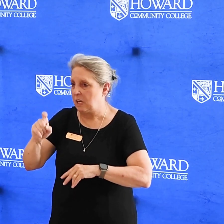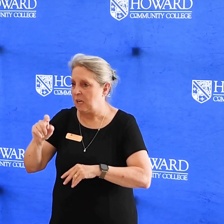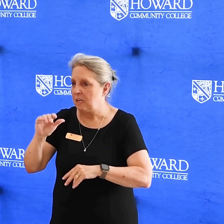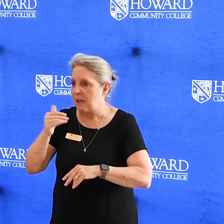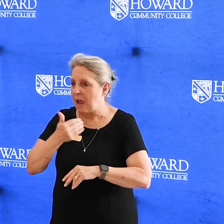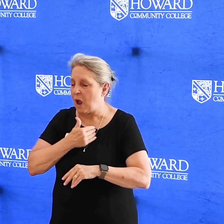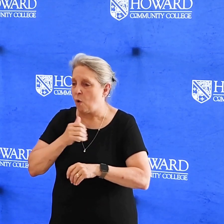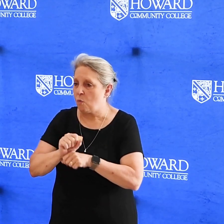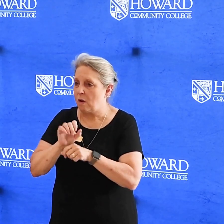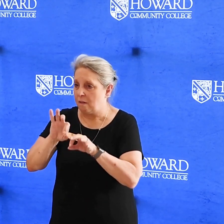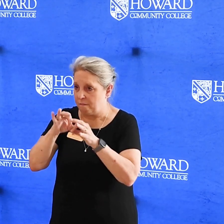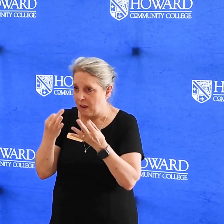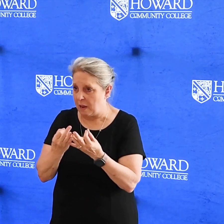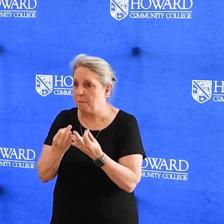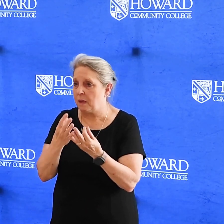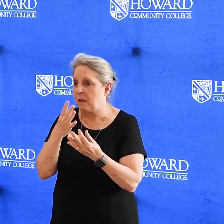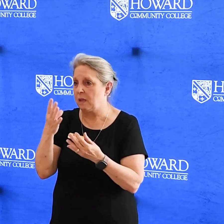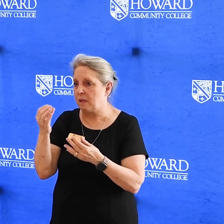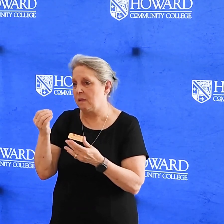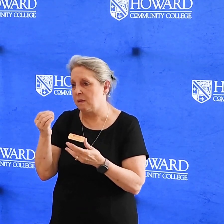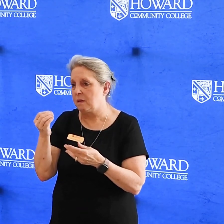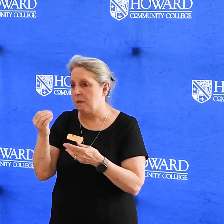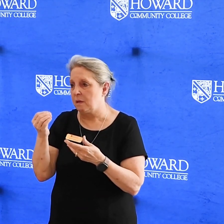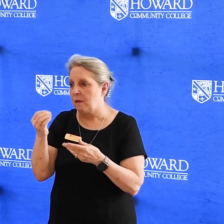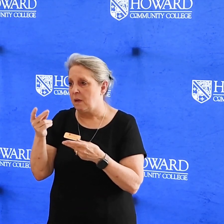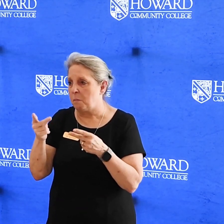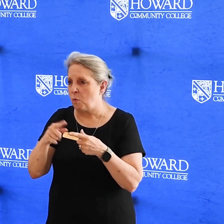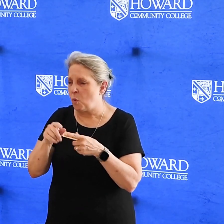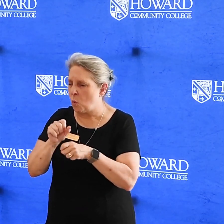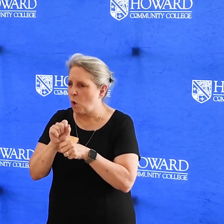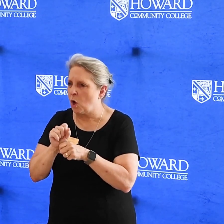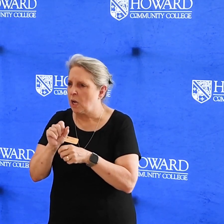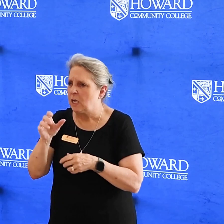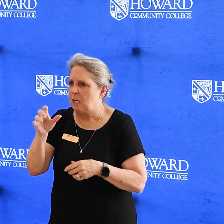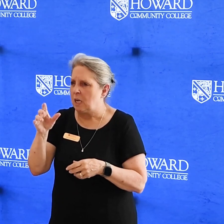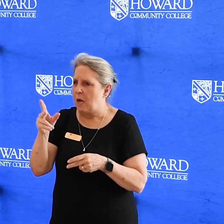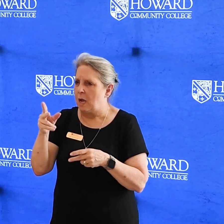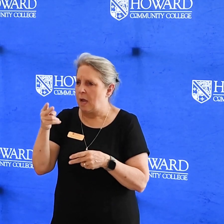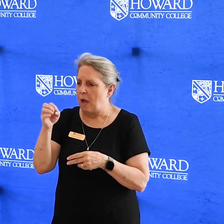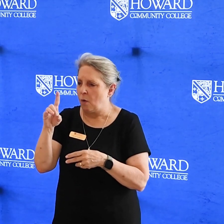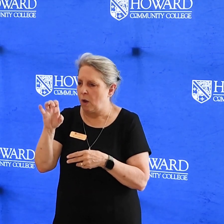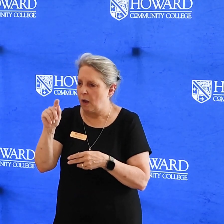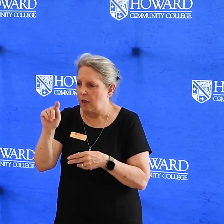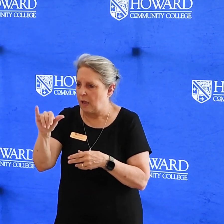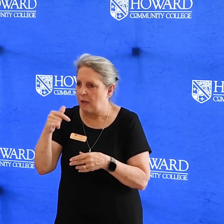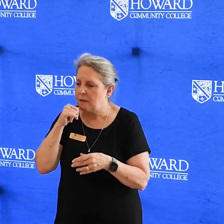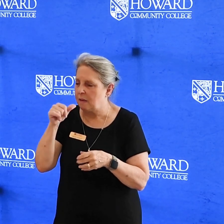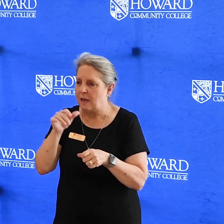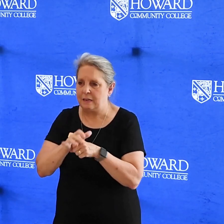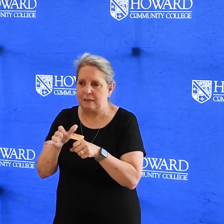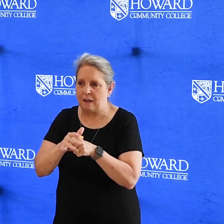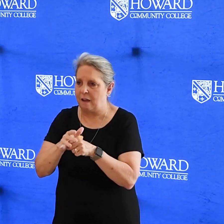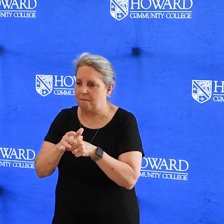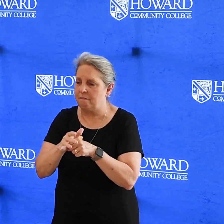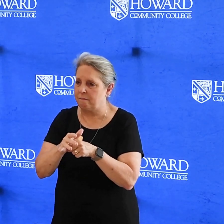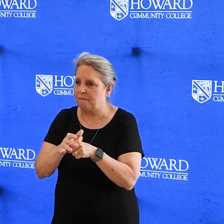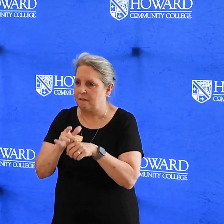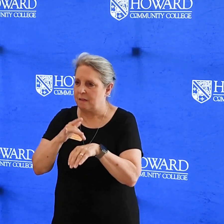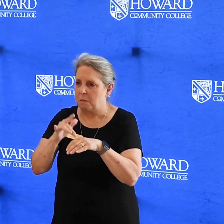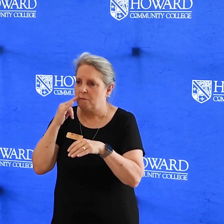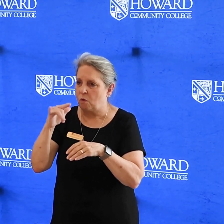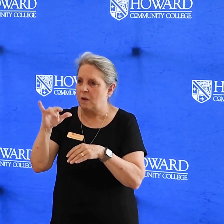working families and our workforce. Howard County has a significant lack of availability for infants, toddlers,